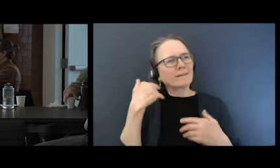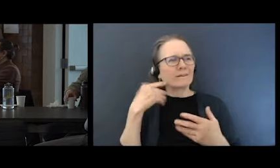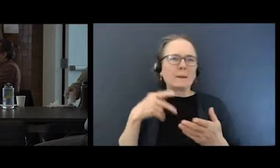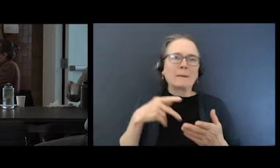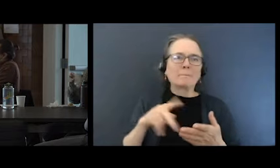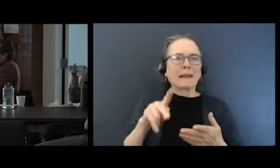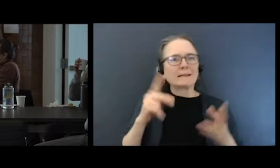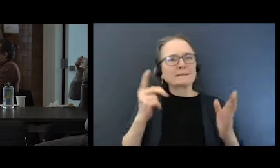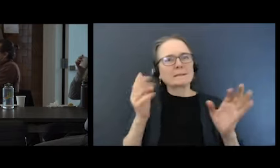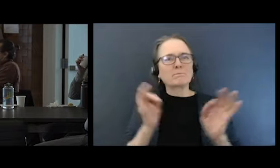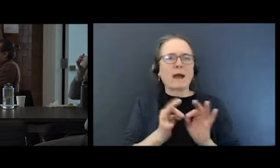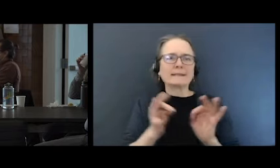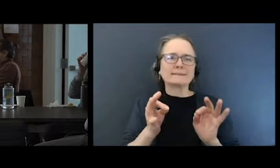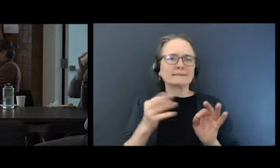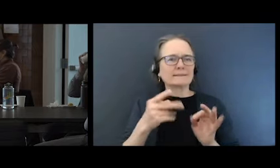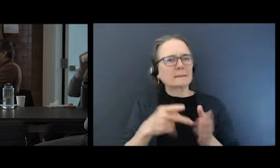down that sidewalk, are we